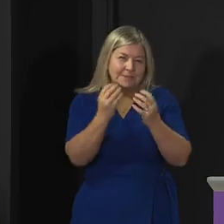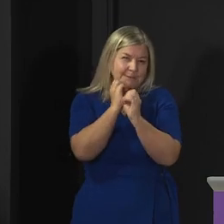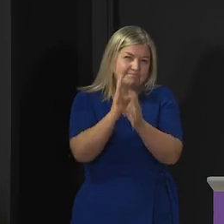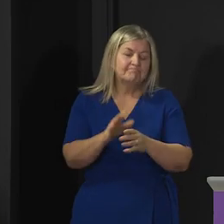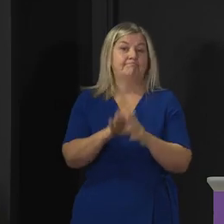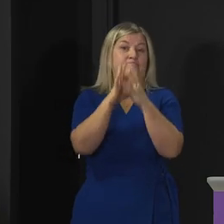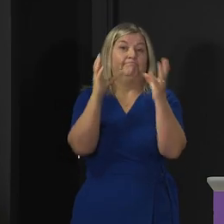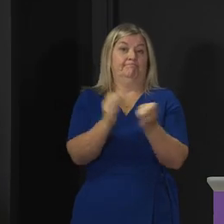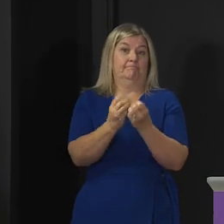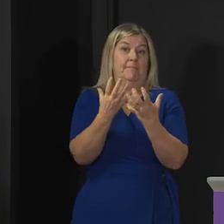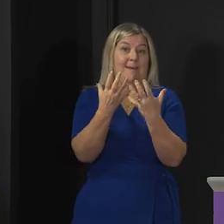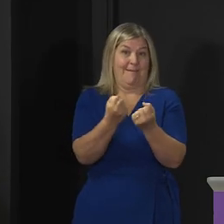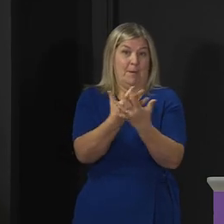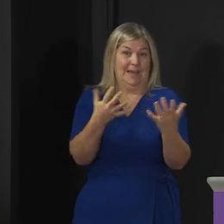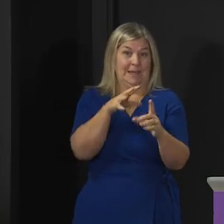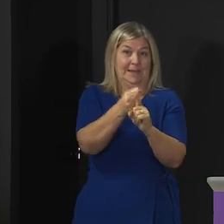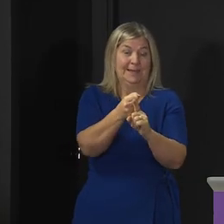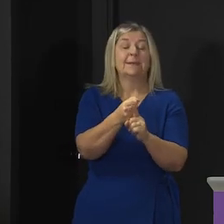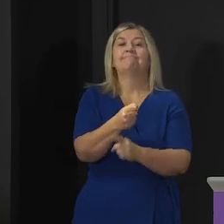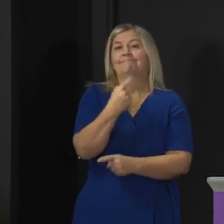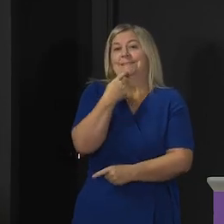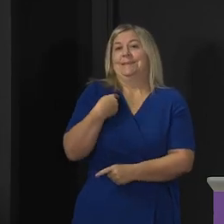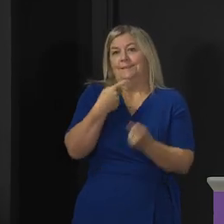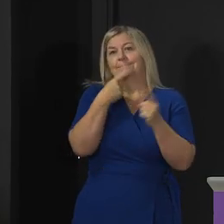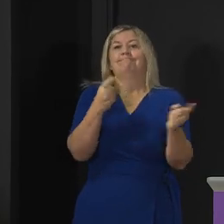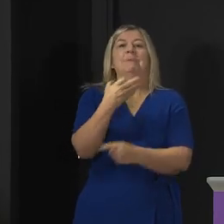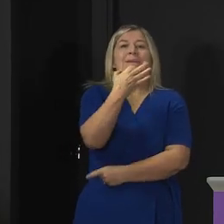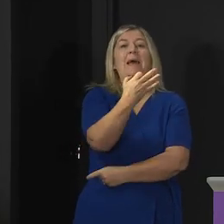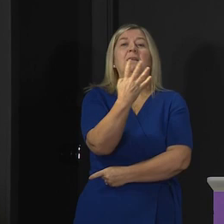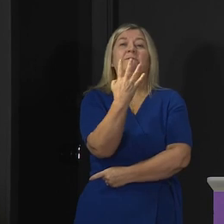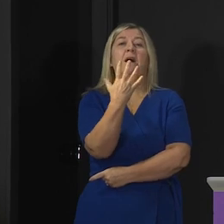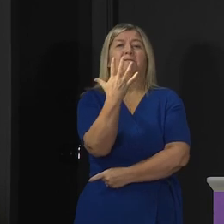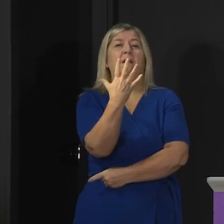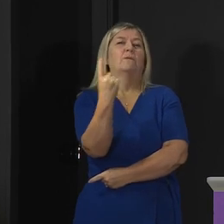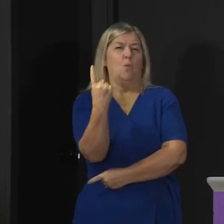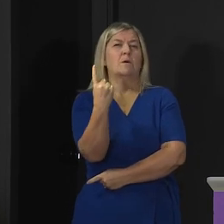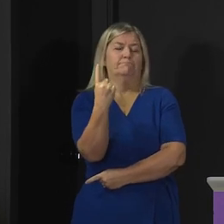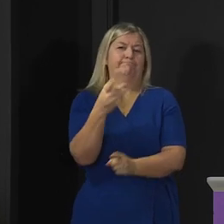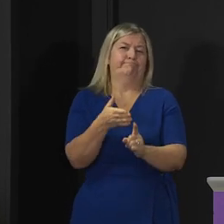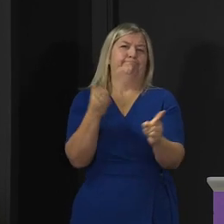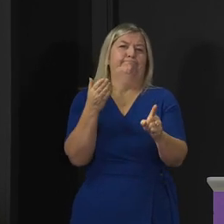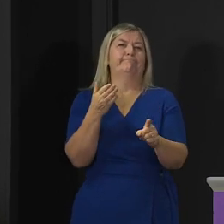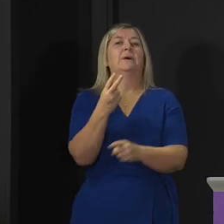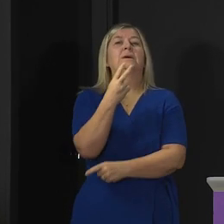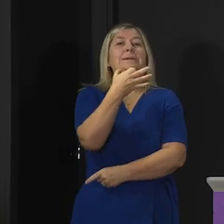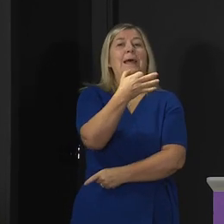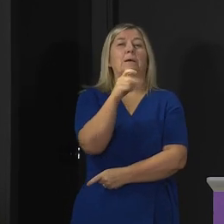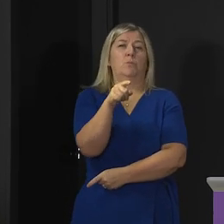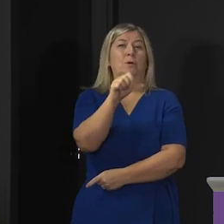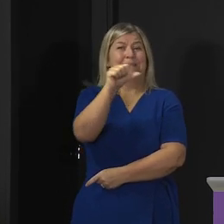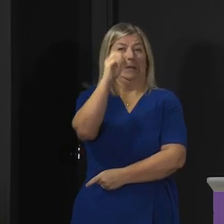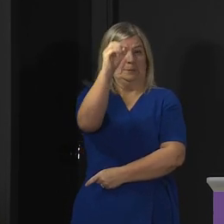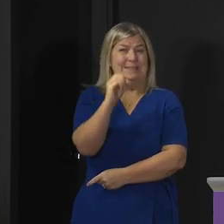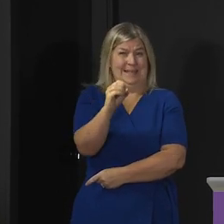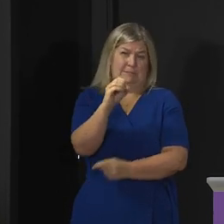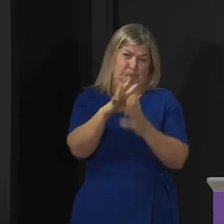The total number of positive cases reported yesterday was 951. That represents 9.6% of the total number of